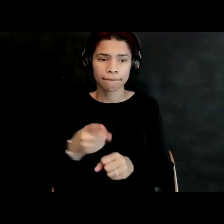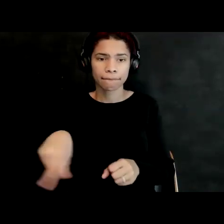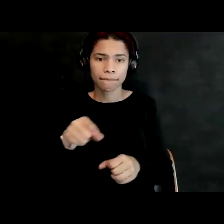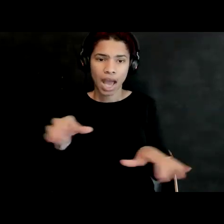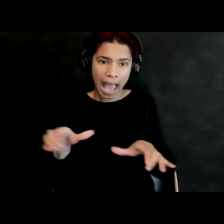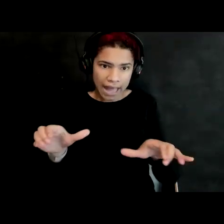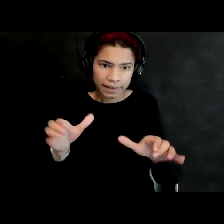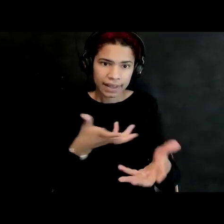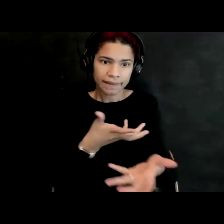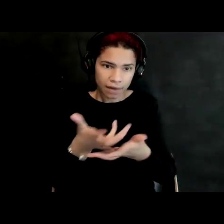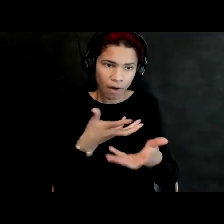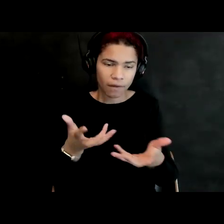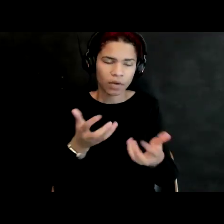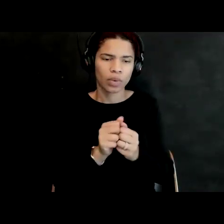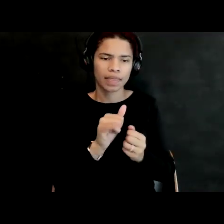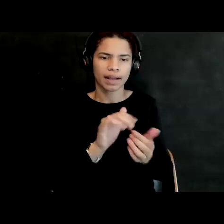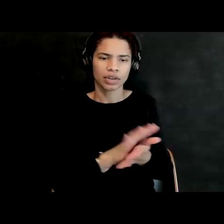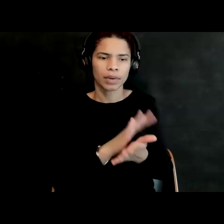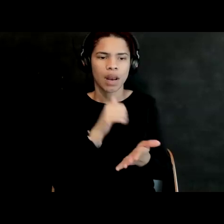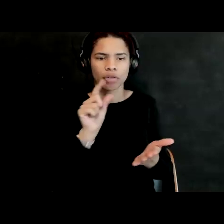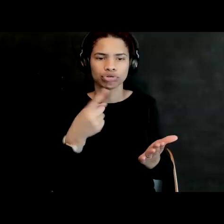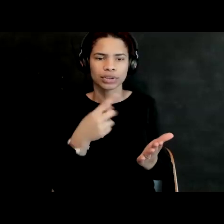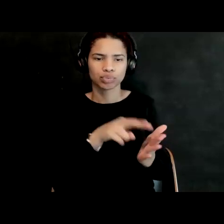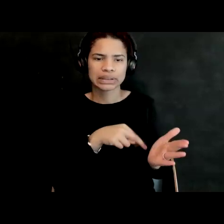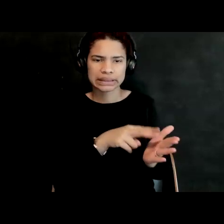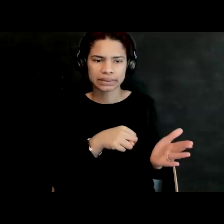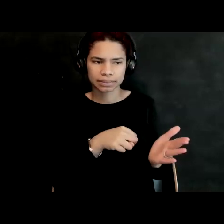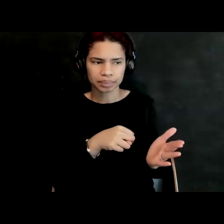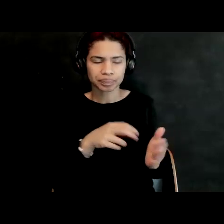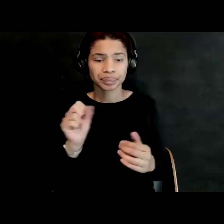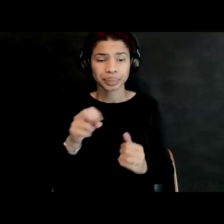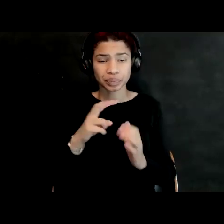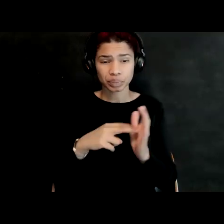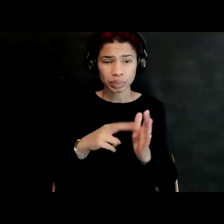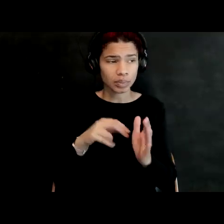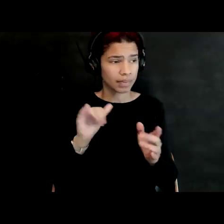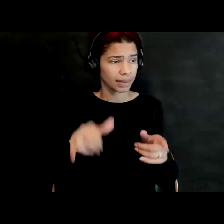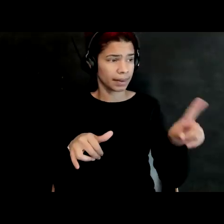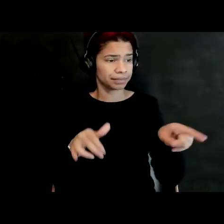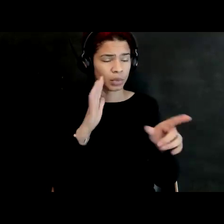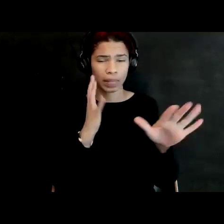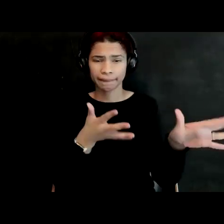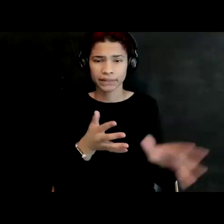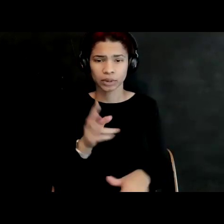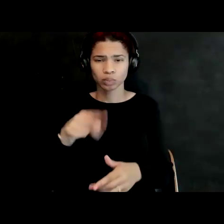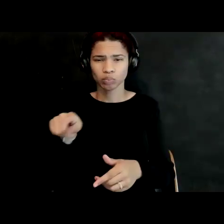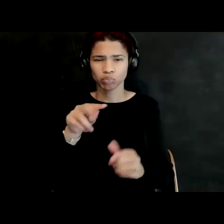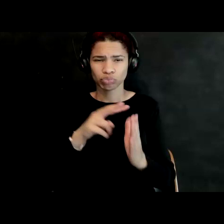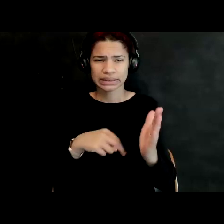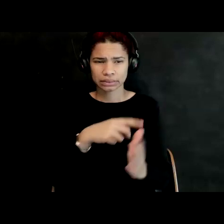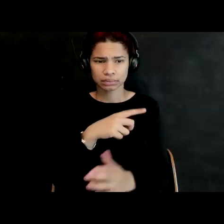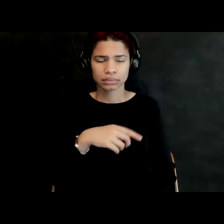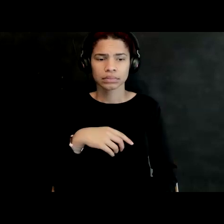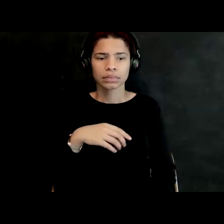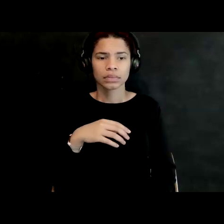primary source document besides just reading it, right? So you can read that there. I'll leave that up for you. And